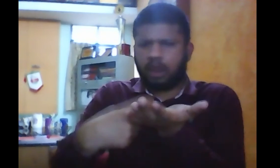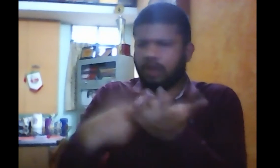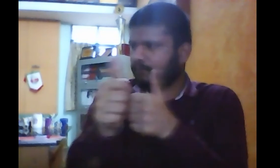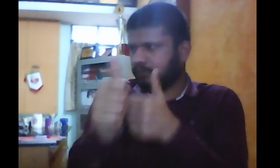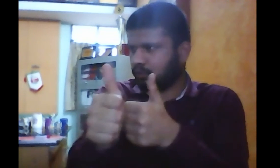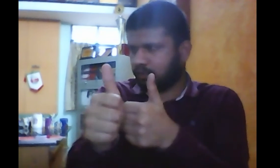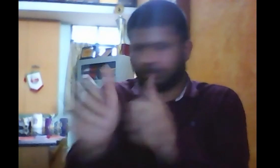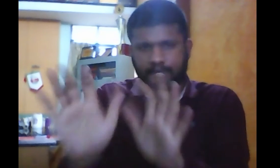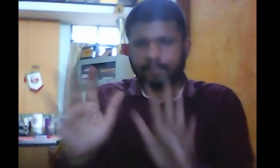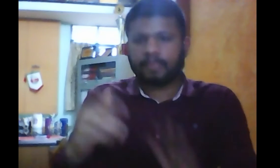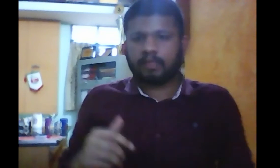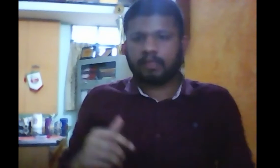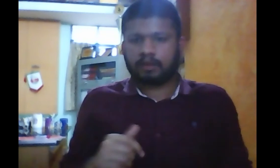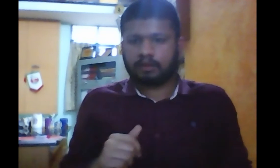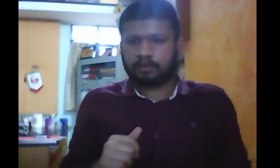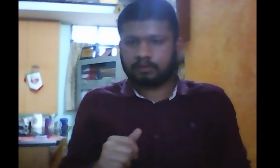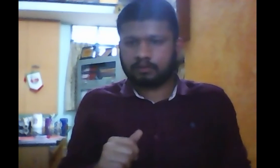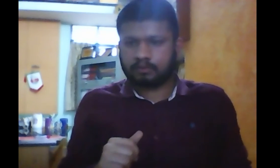bank? So this is in an English